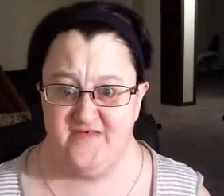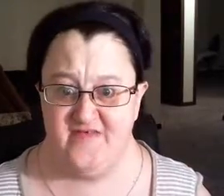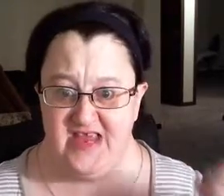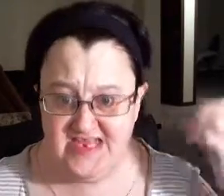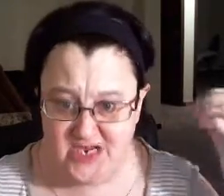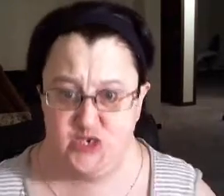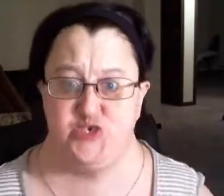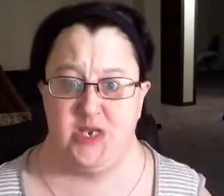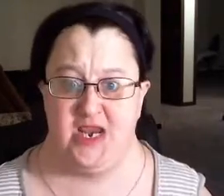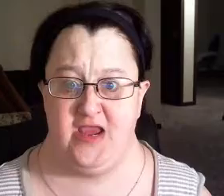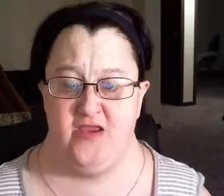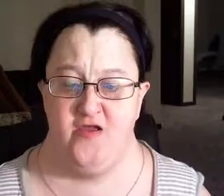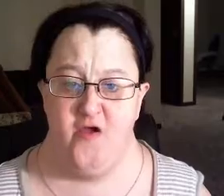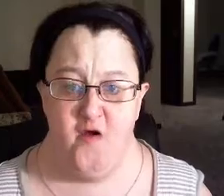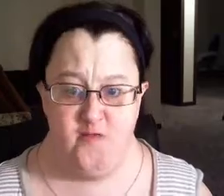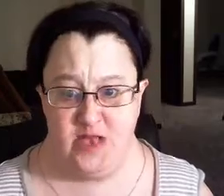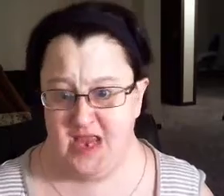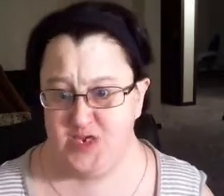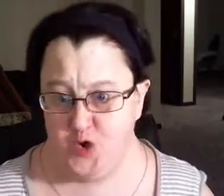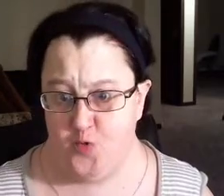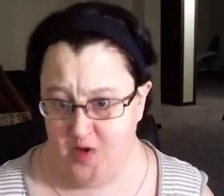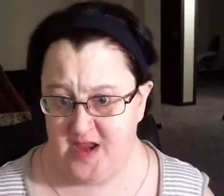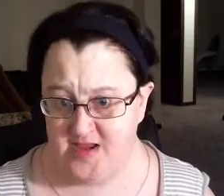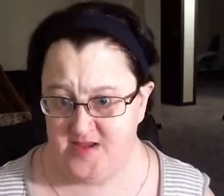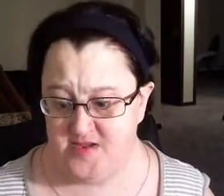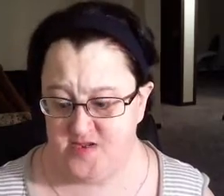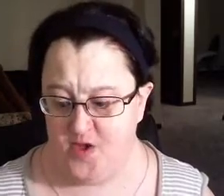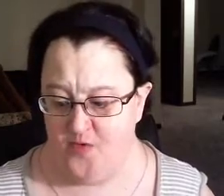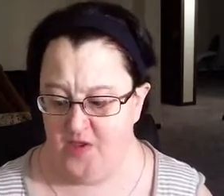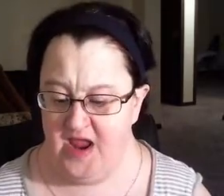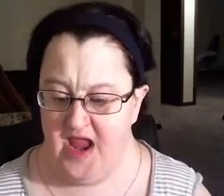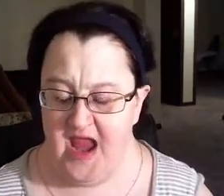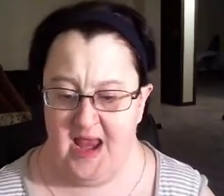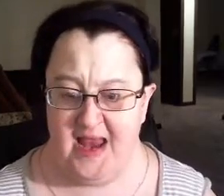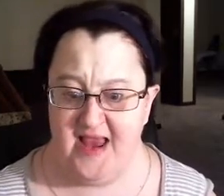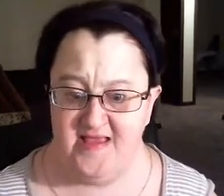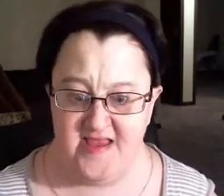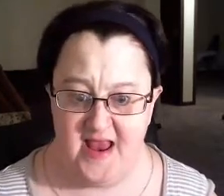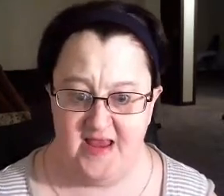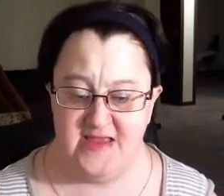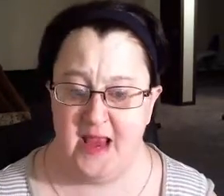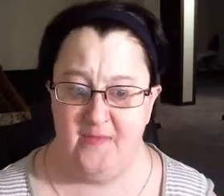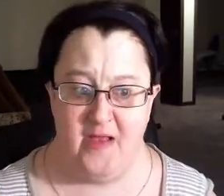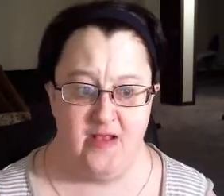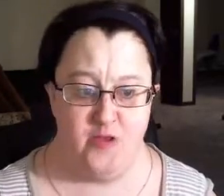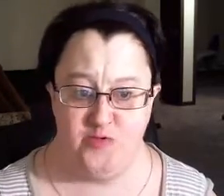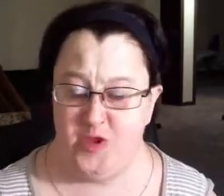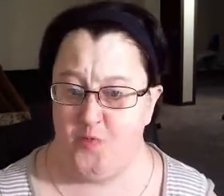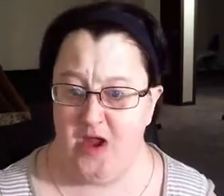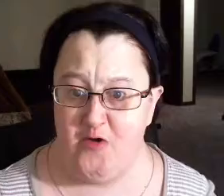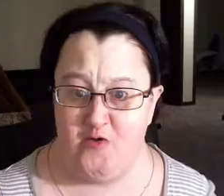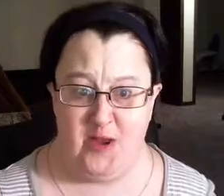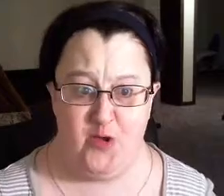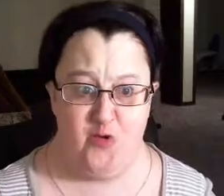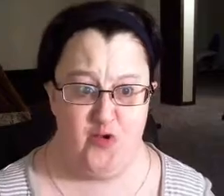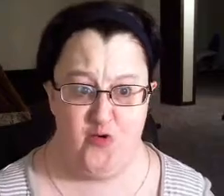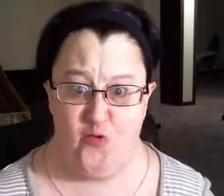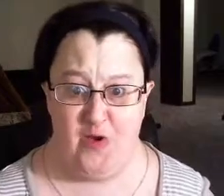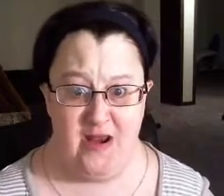intentionally over the last two weeks so and like i said it's not about losing weight or getting to a certain weight